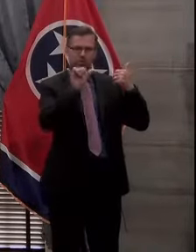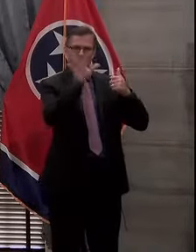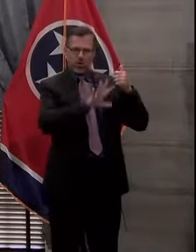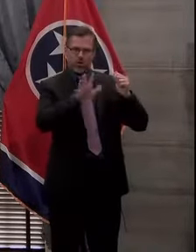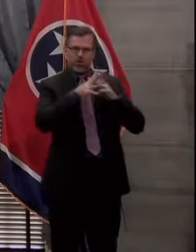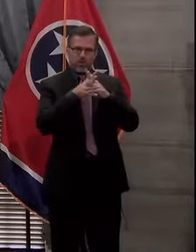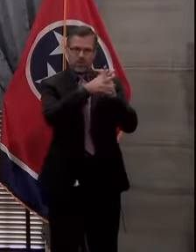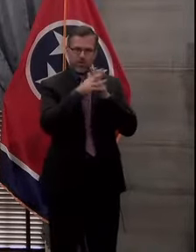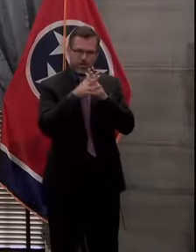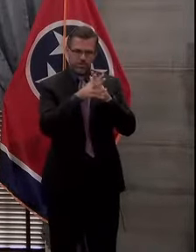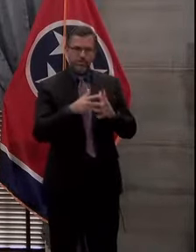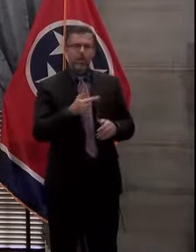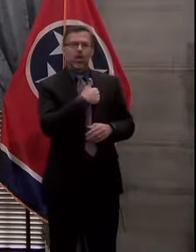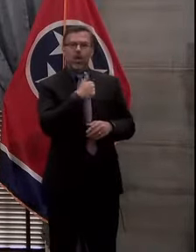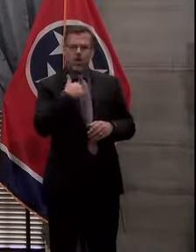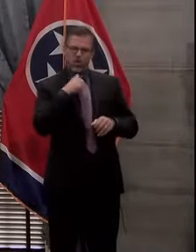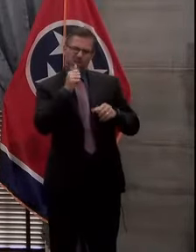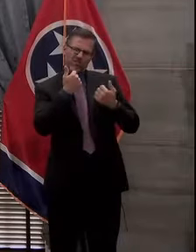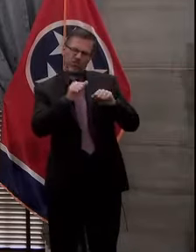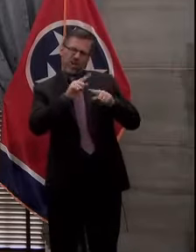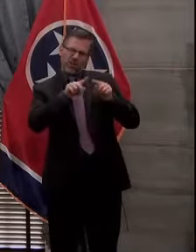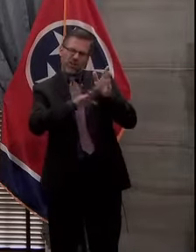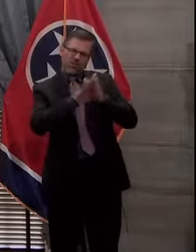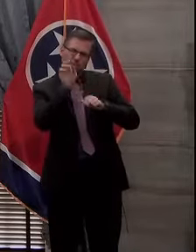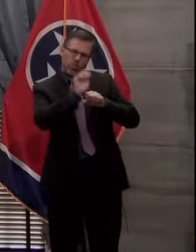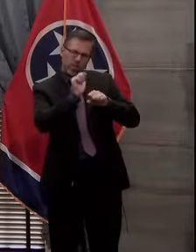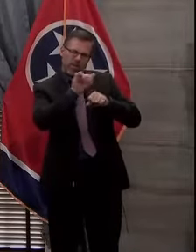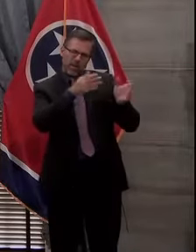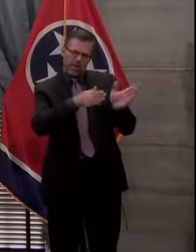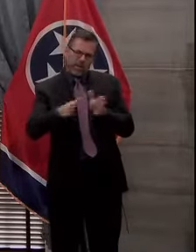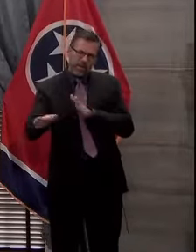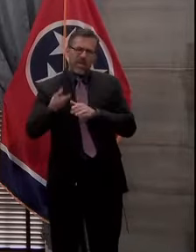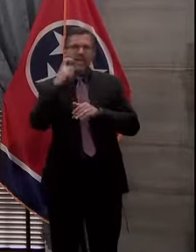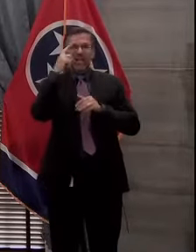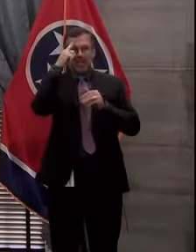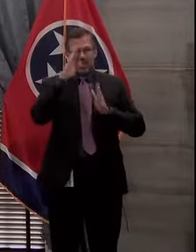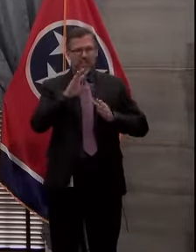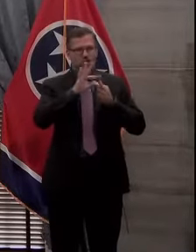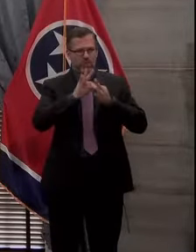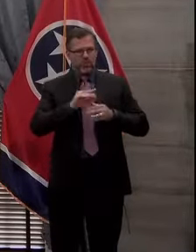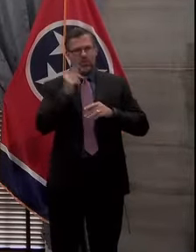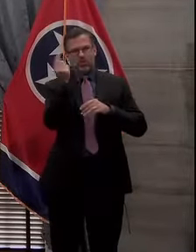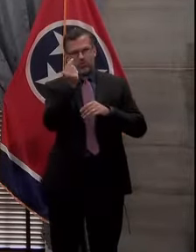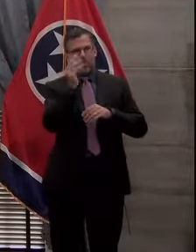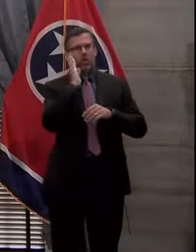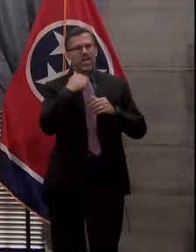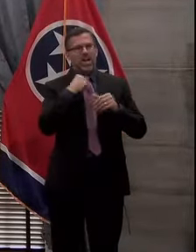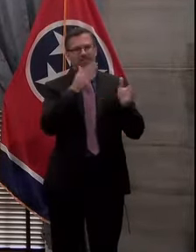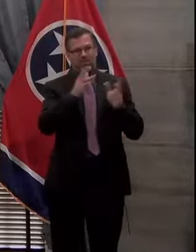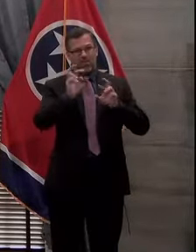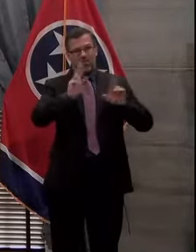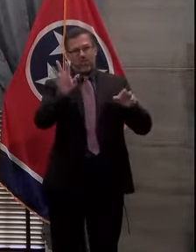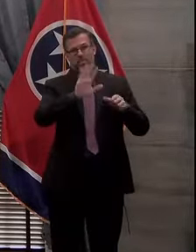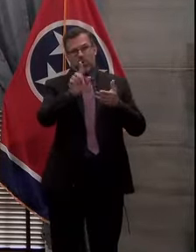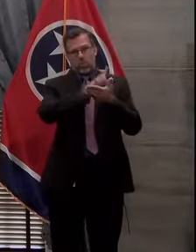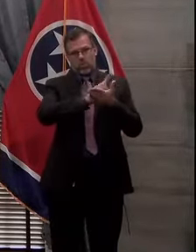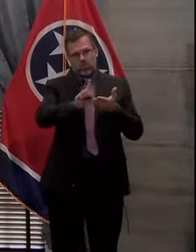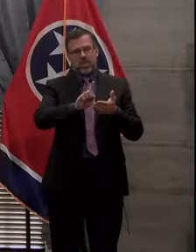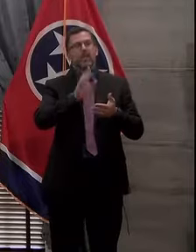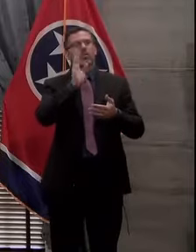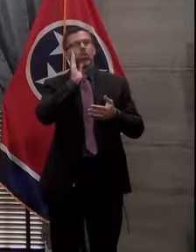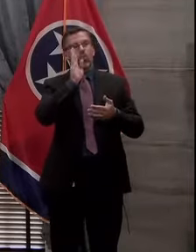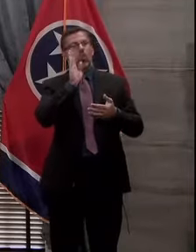nationally. We're working on that plan. I believe the governor mentioned on Tuesday that we would have that ready within about a week. So we anticipate being able